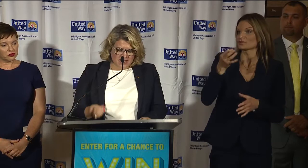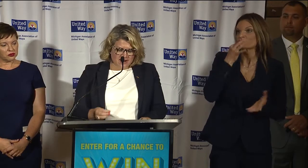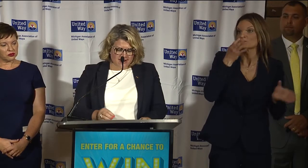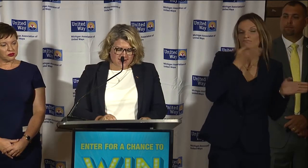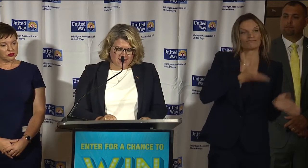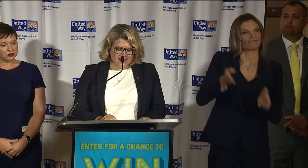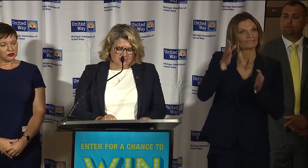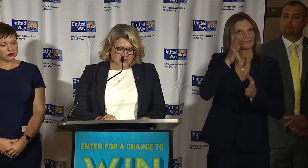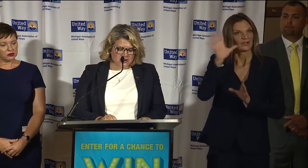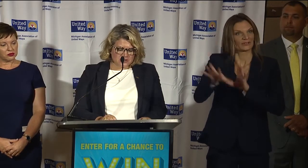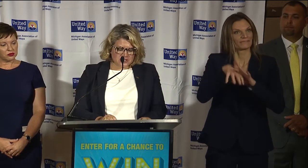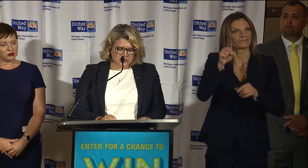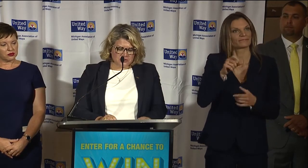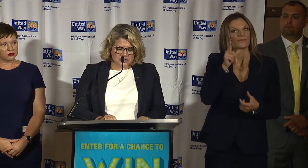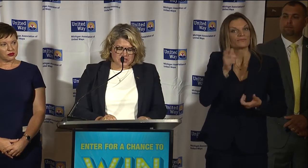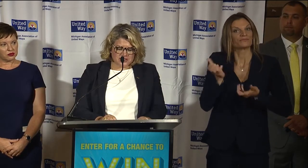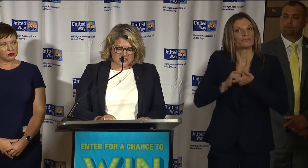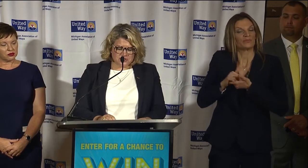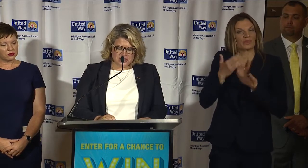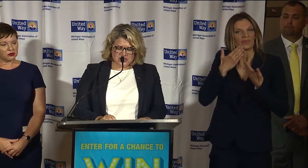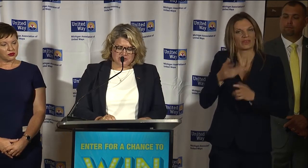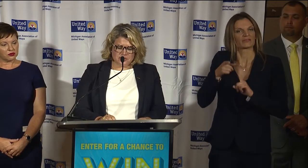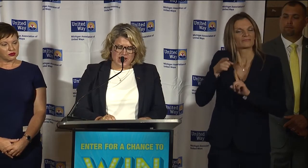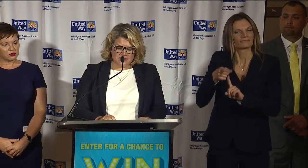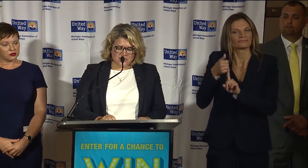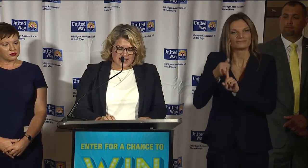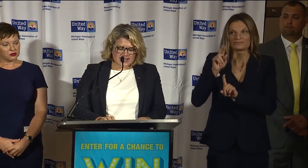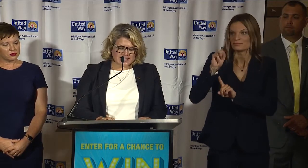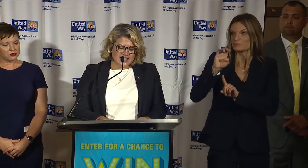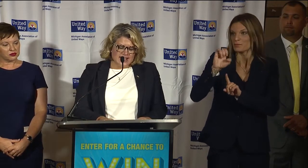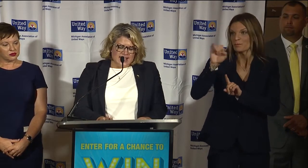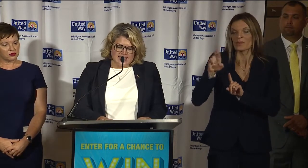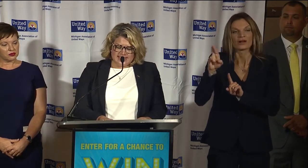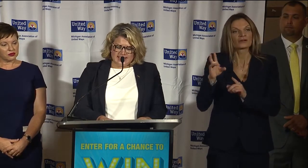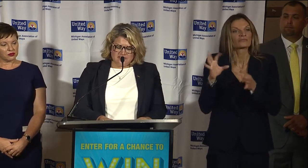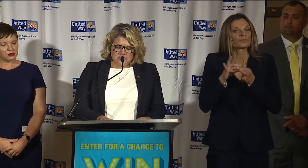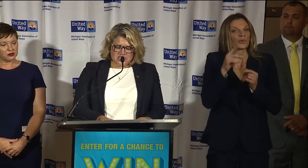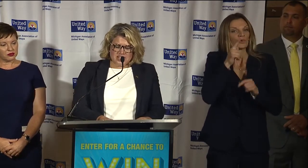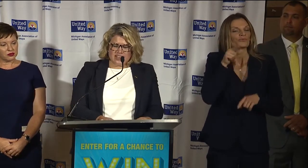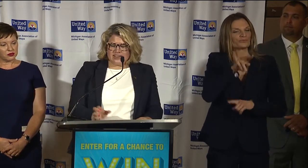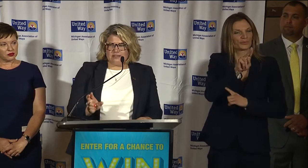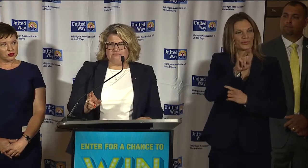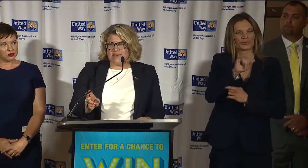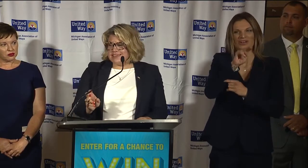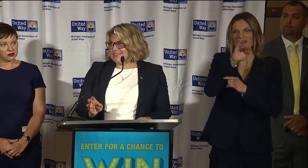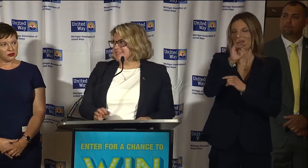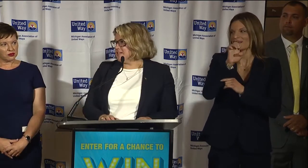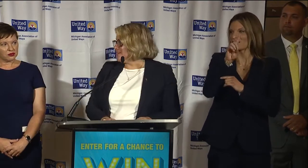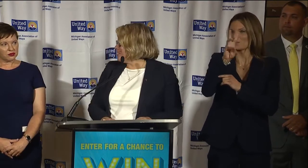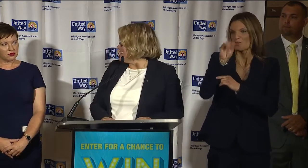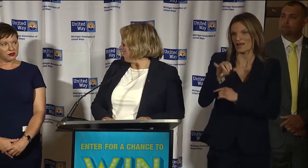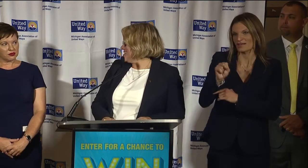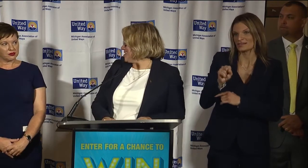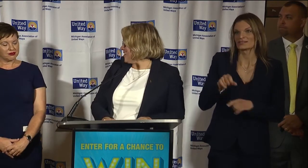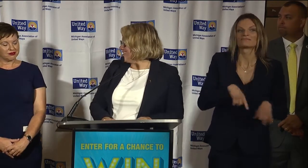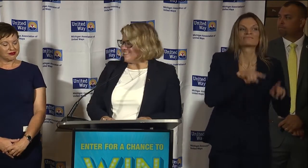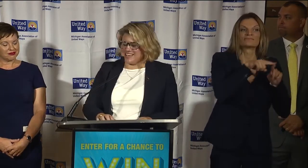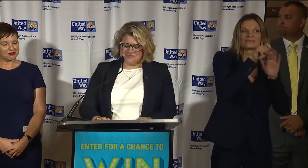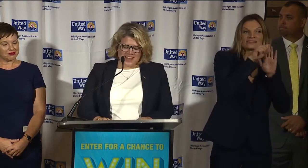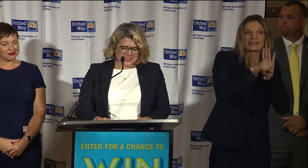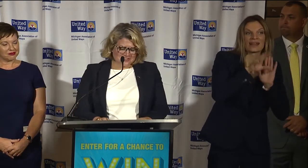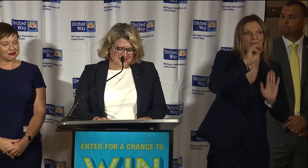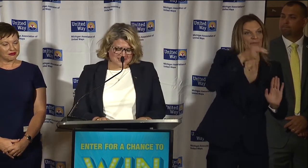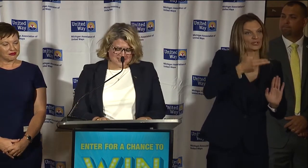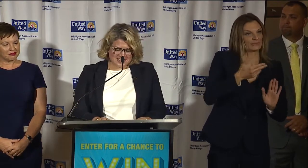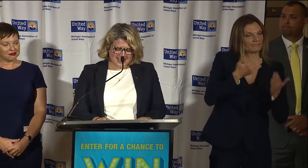by Meyer in partnership with the Michigan Association of United Ways and the state of Michigan. Amazing team at DHHS